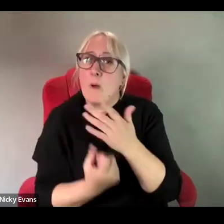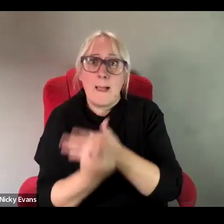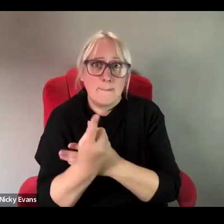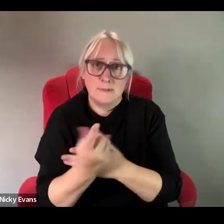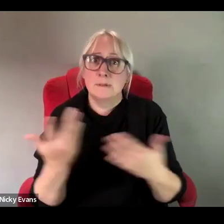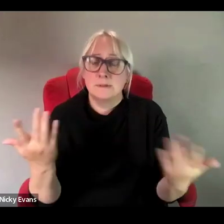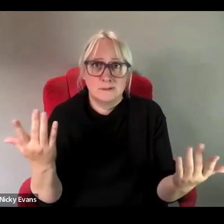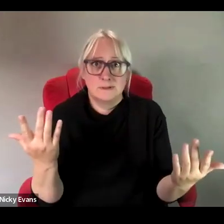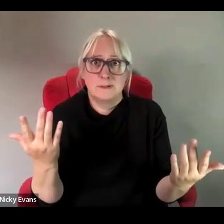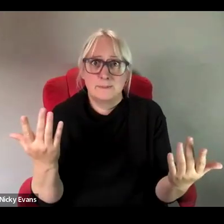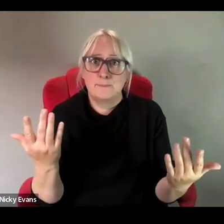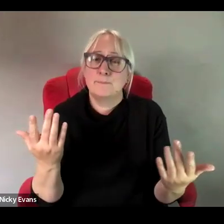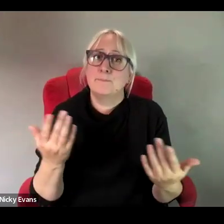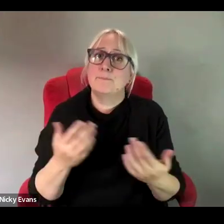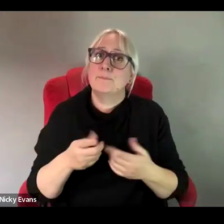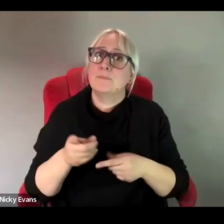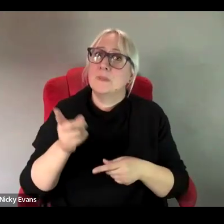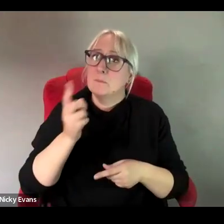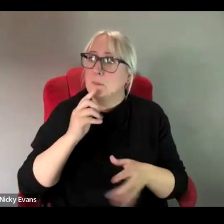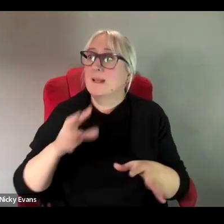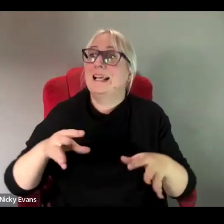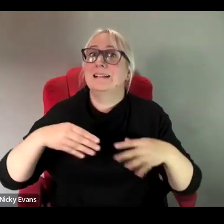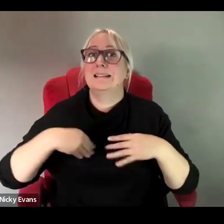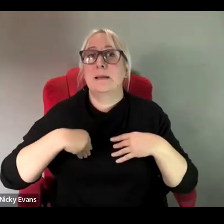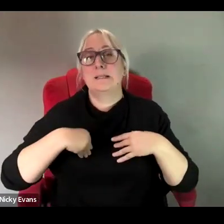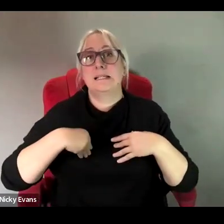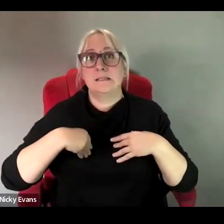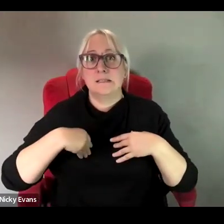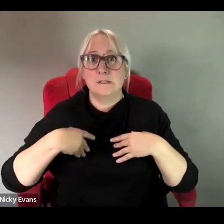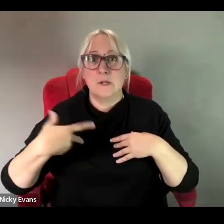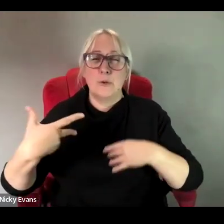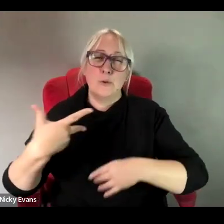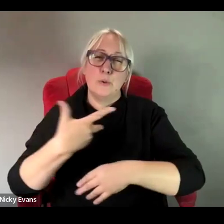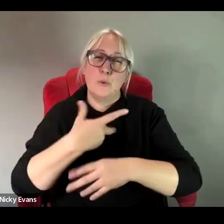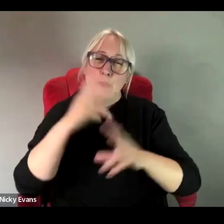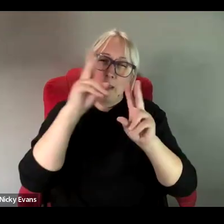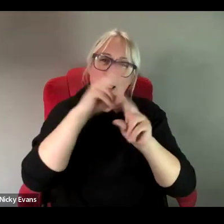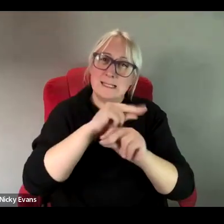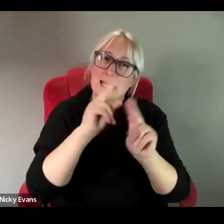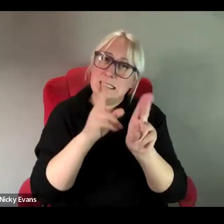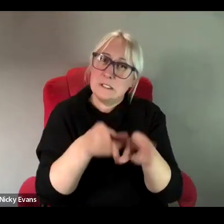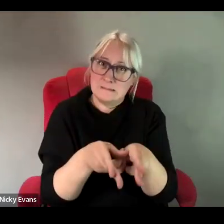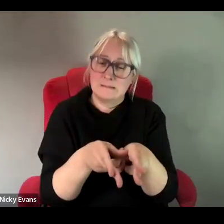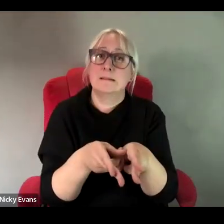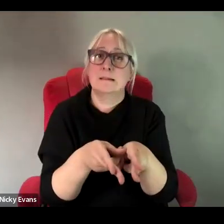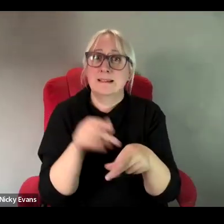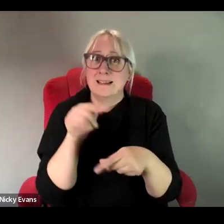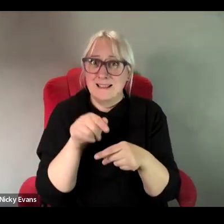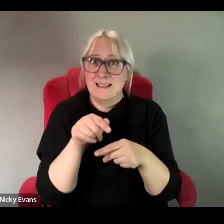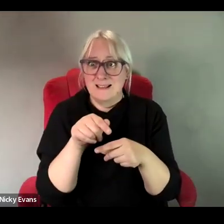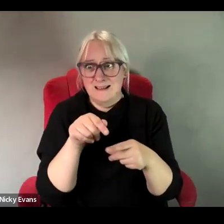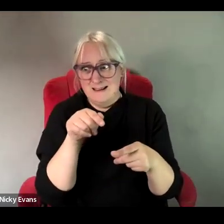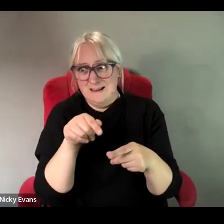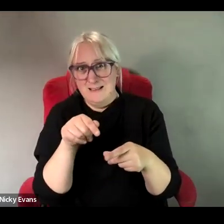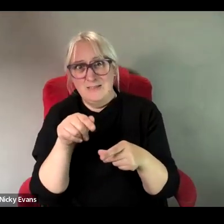getting people to accept euthanization of disabled people was a film that could have come from Dignity